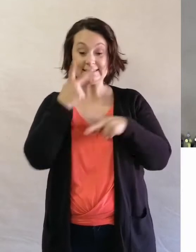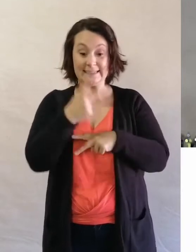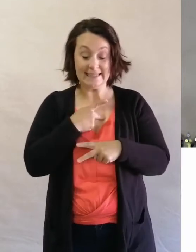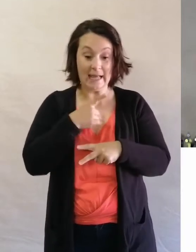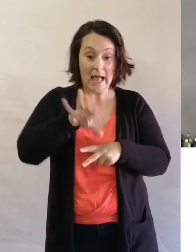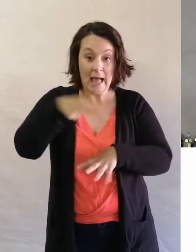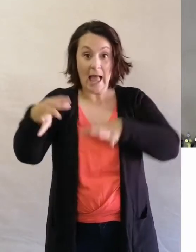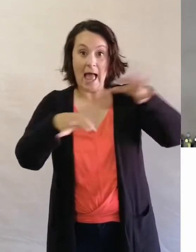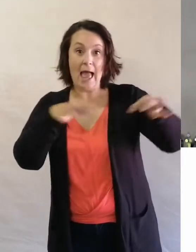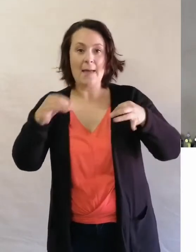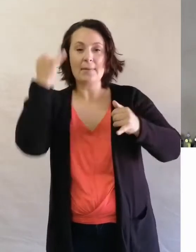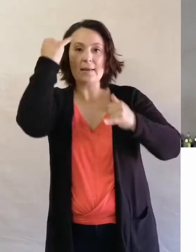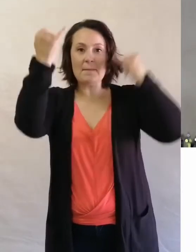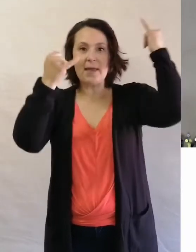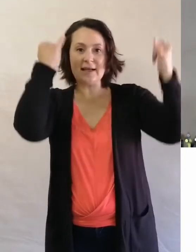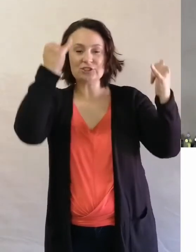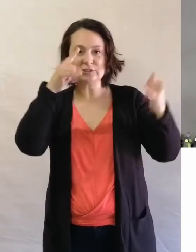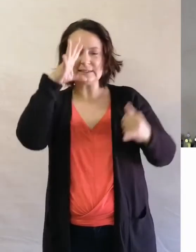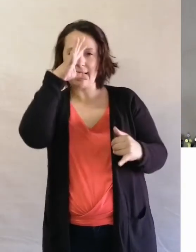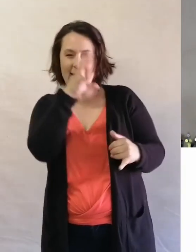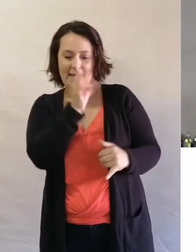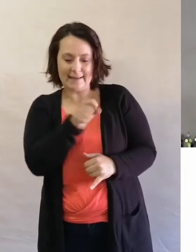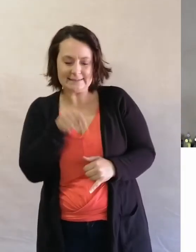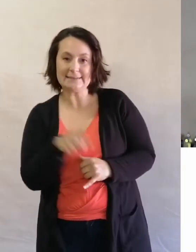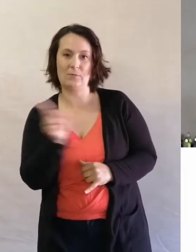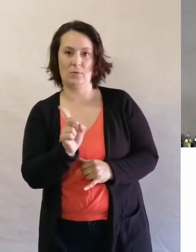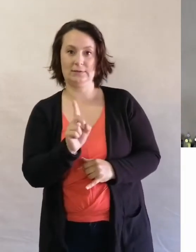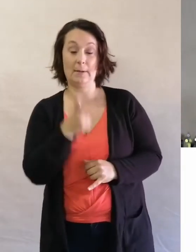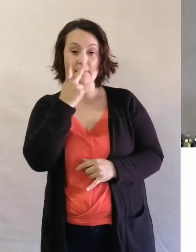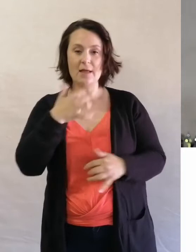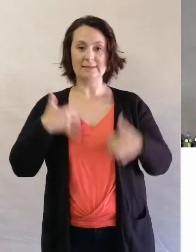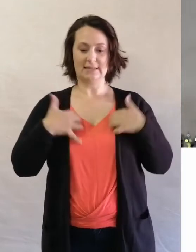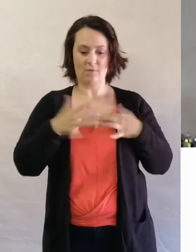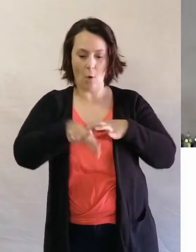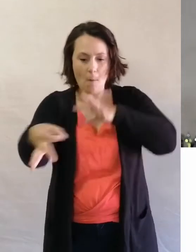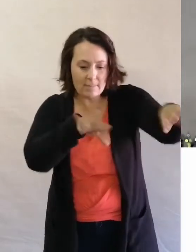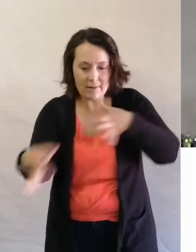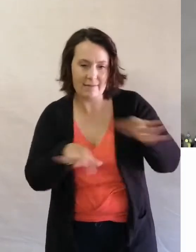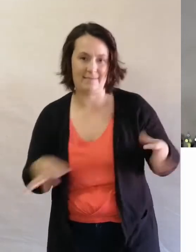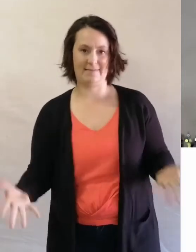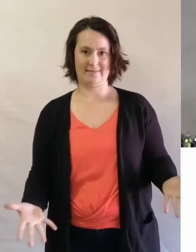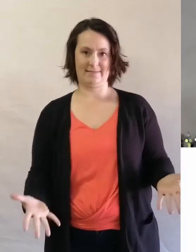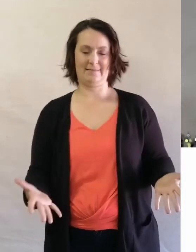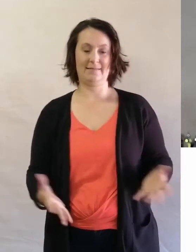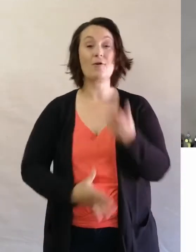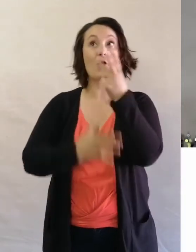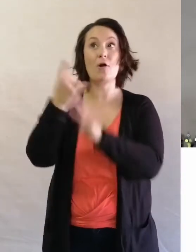what could be inside there? What could be inside there? Oh, a little teddy bear. So what God